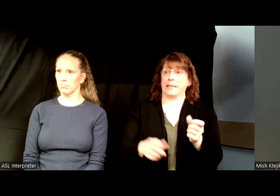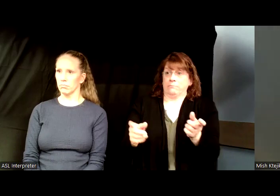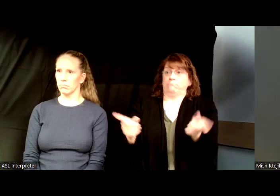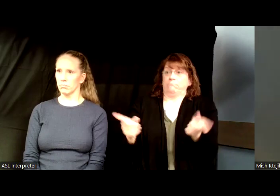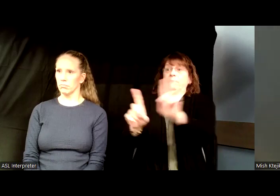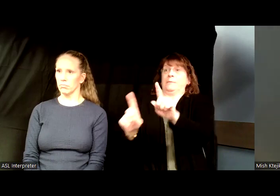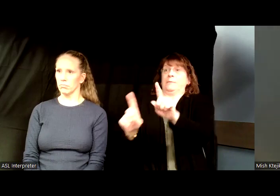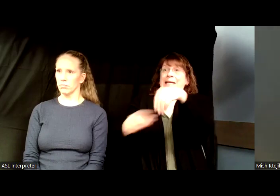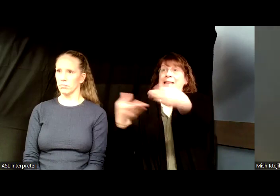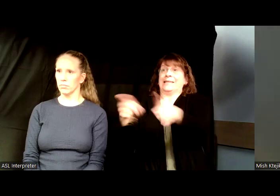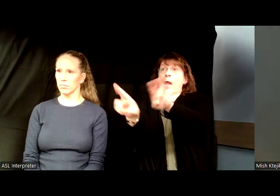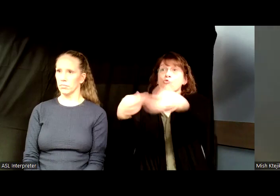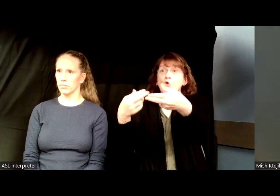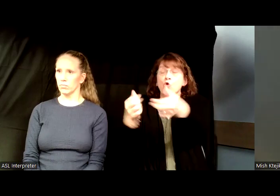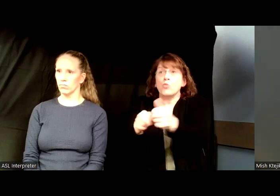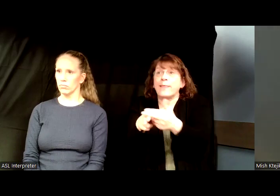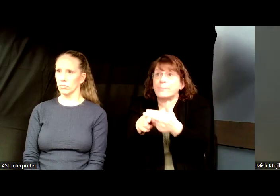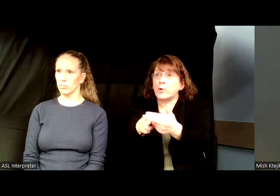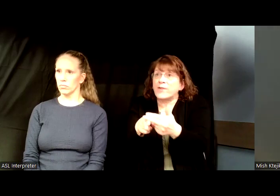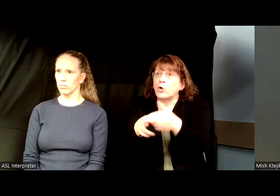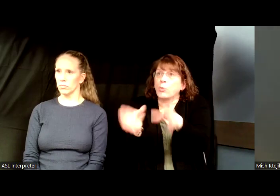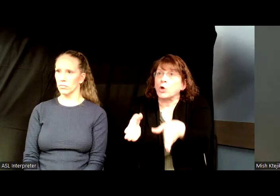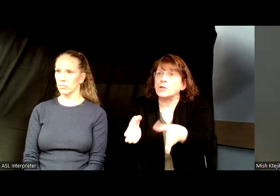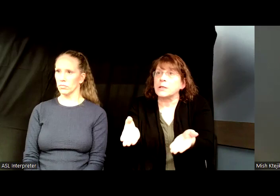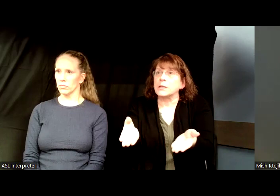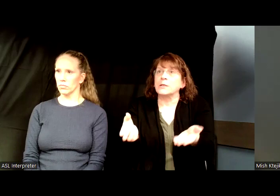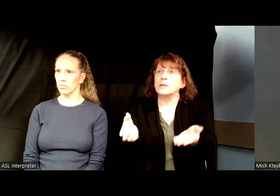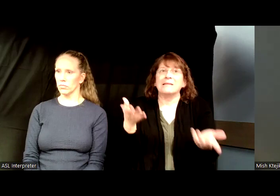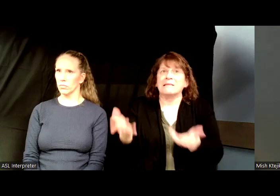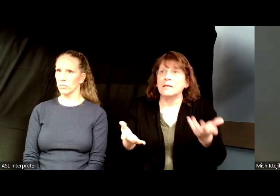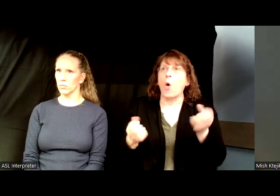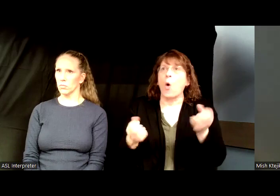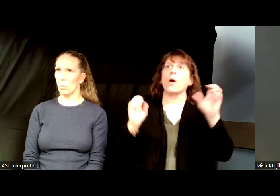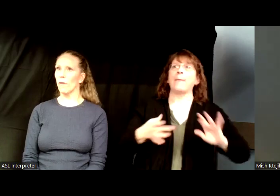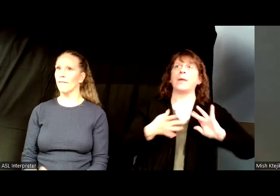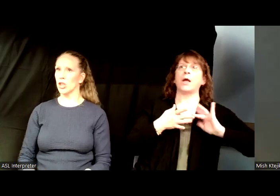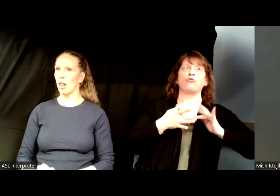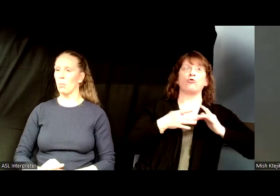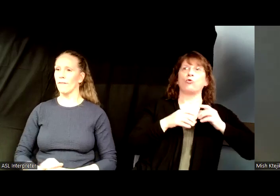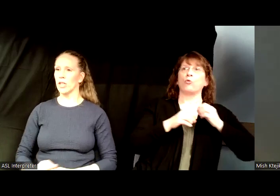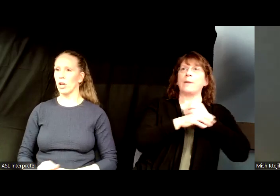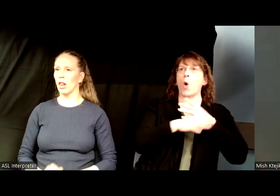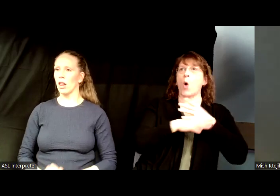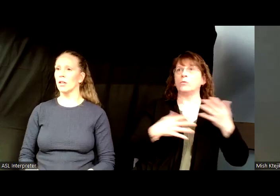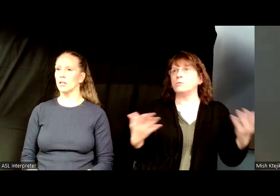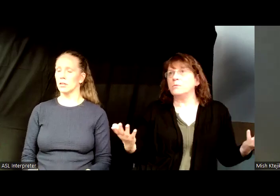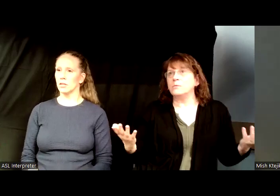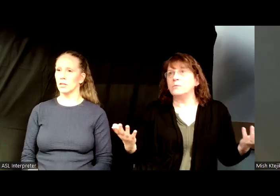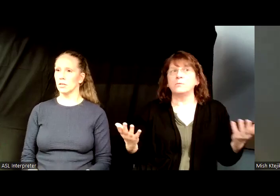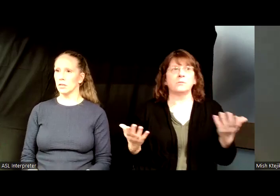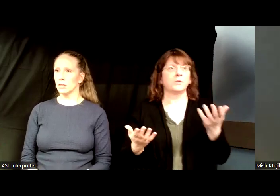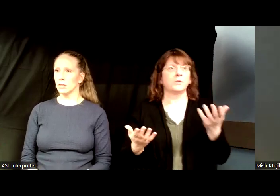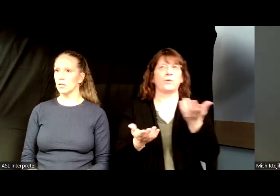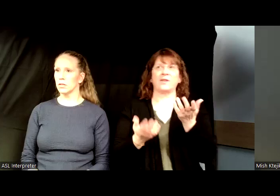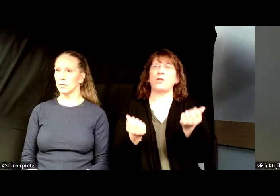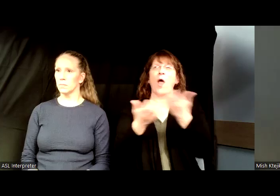it actually have to be, supervising in the same room with the provisional person?